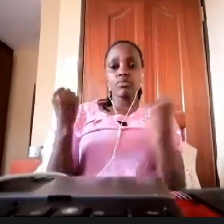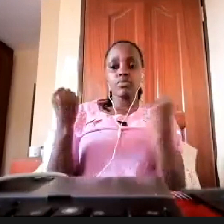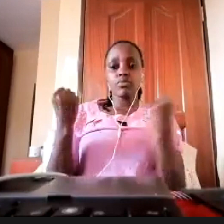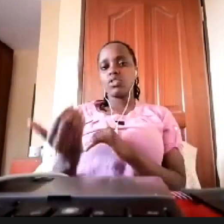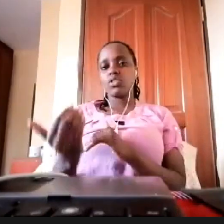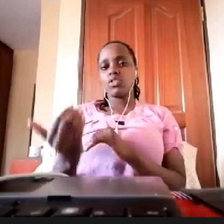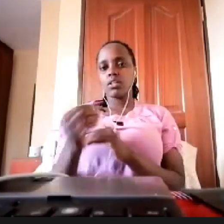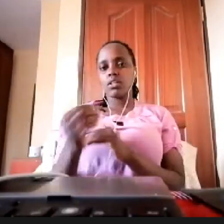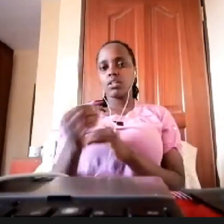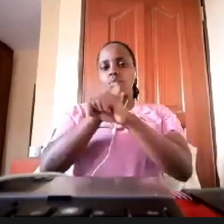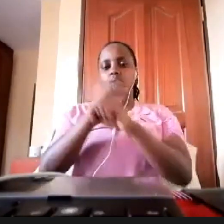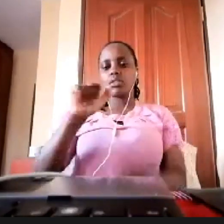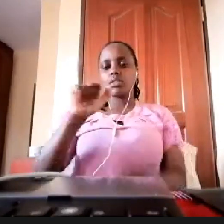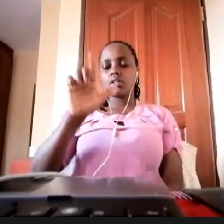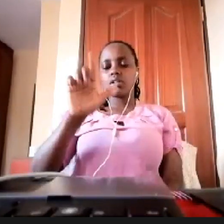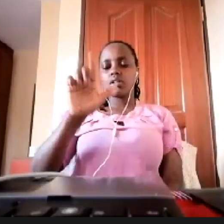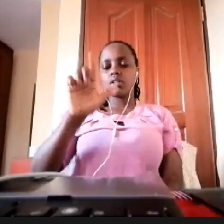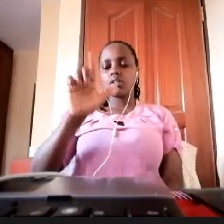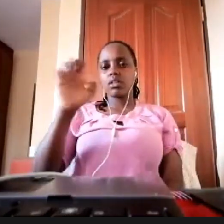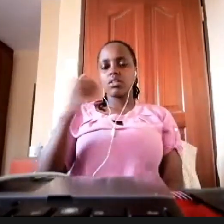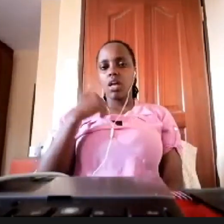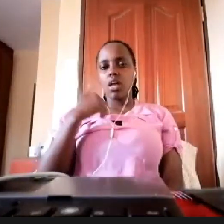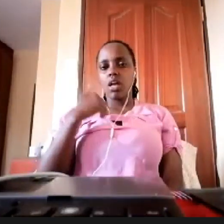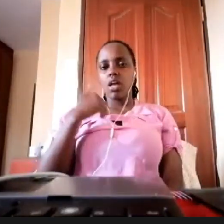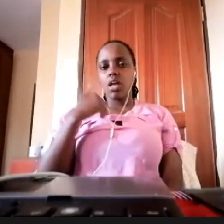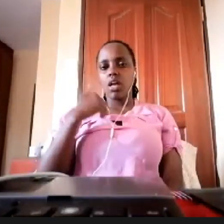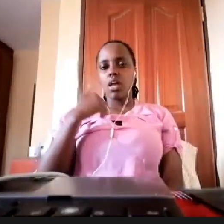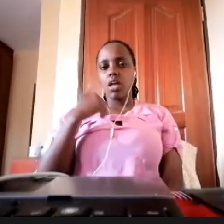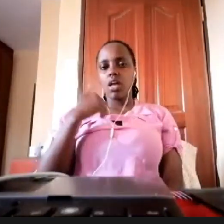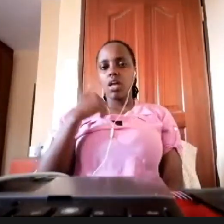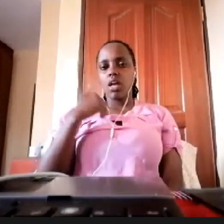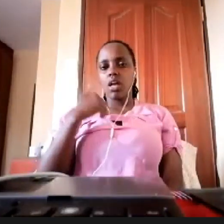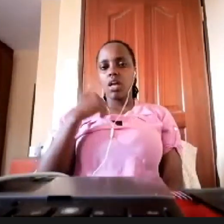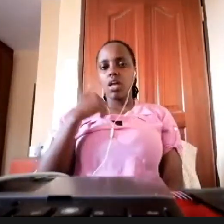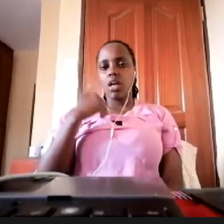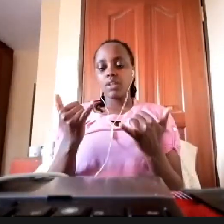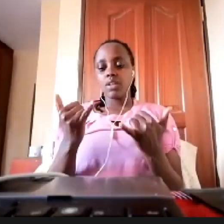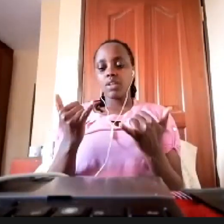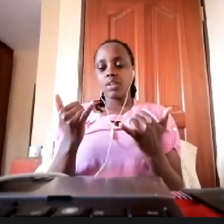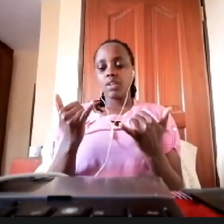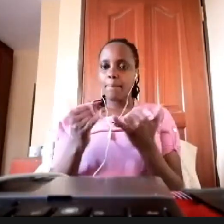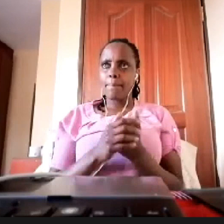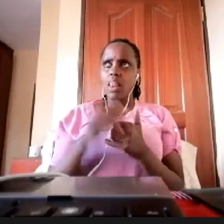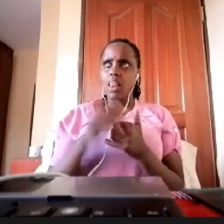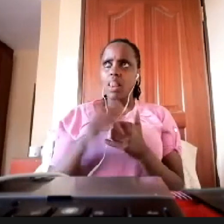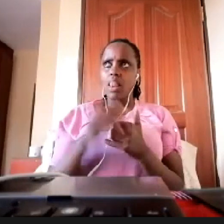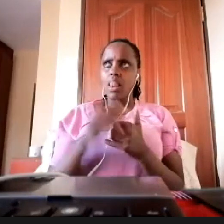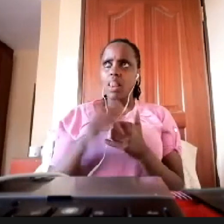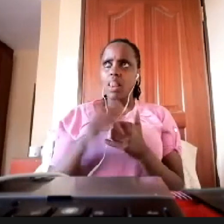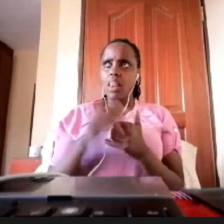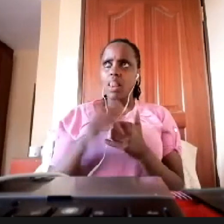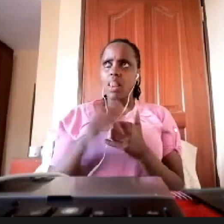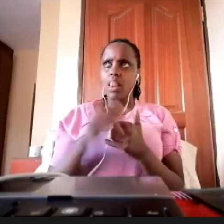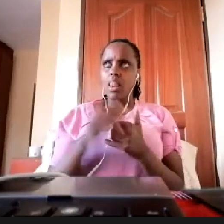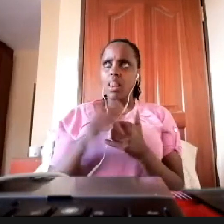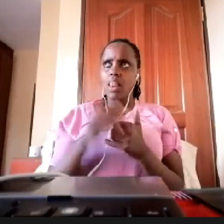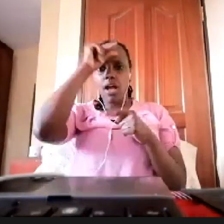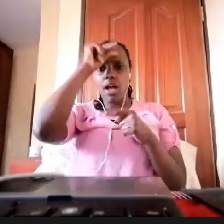Alliance, has engaged the government. And now, as we speak, last year, the state